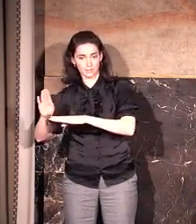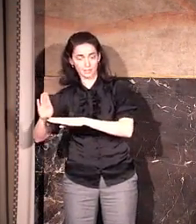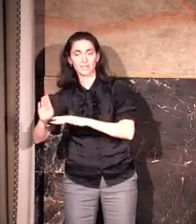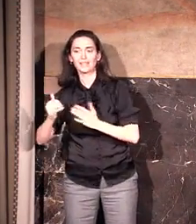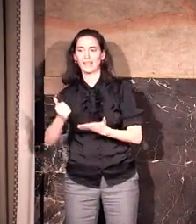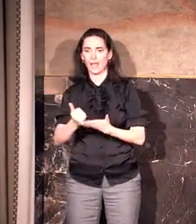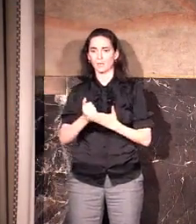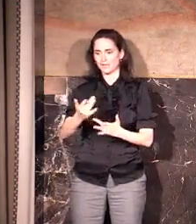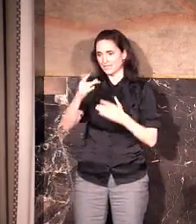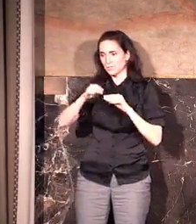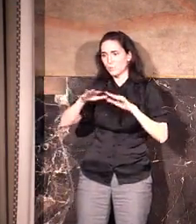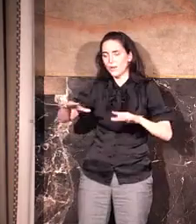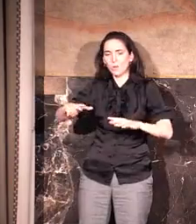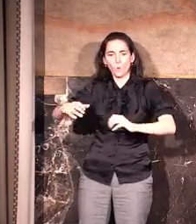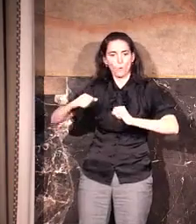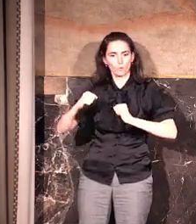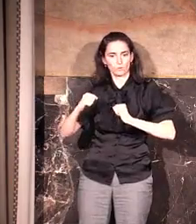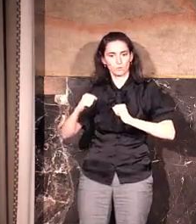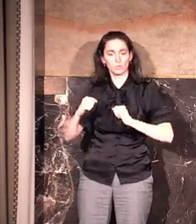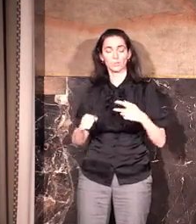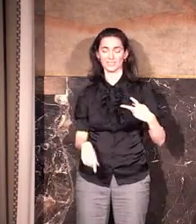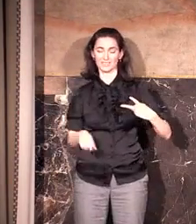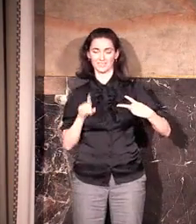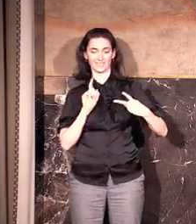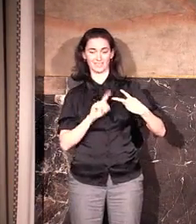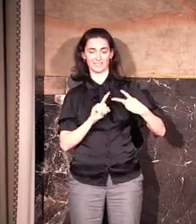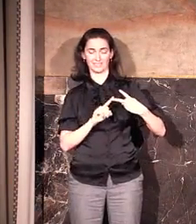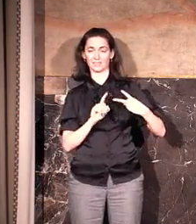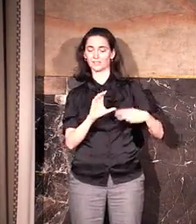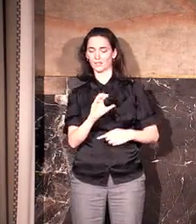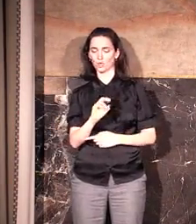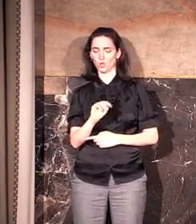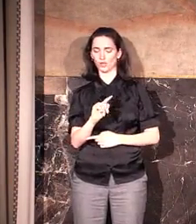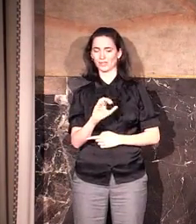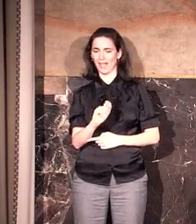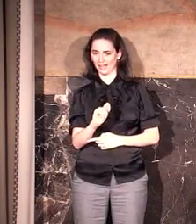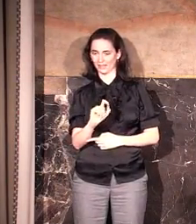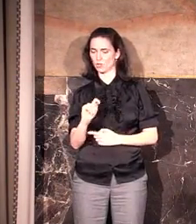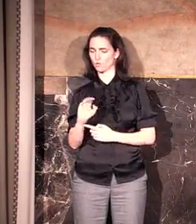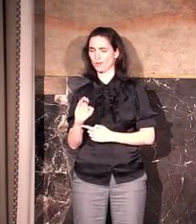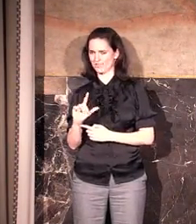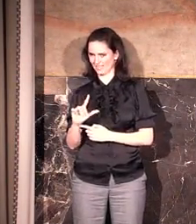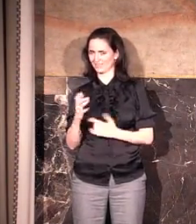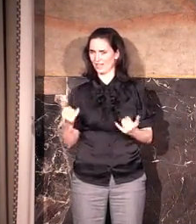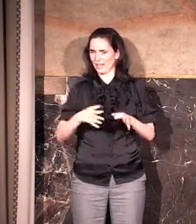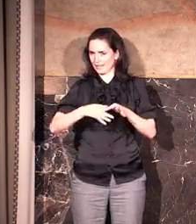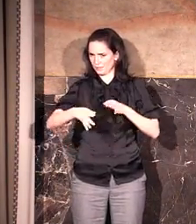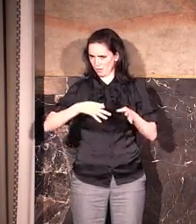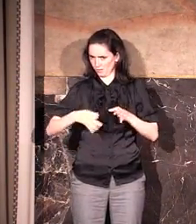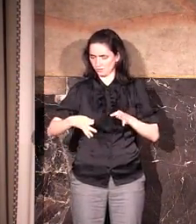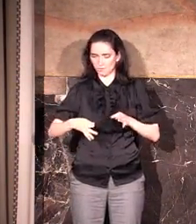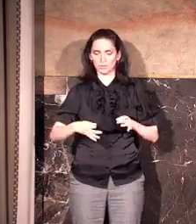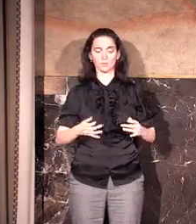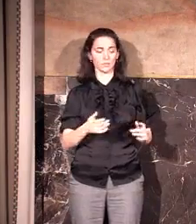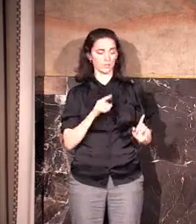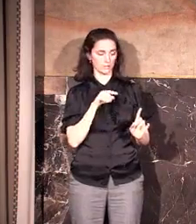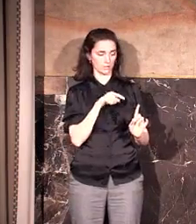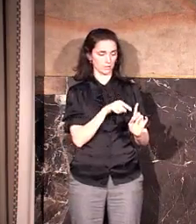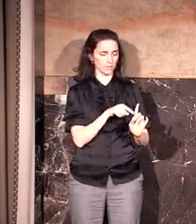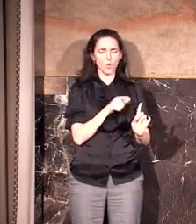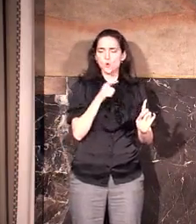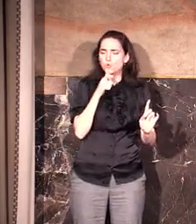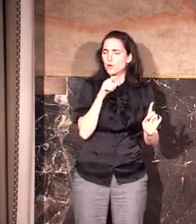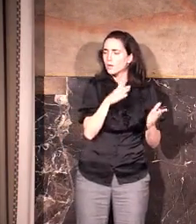virus. So contact tracing is really the process by which we identify all the individuals who might be at risk of